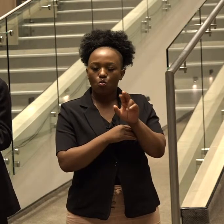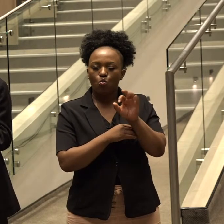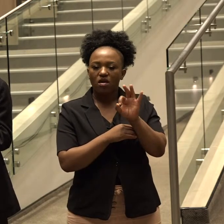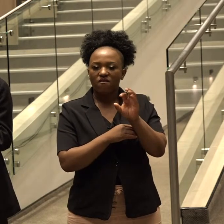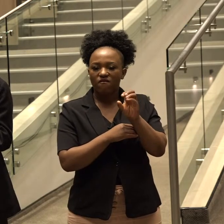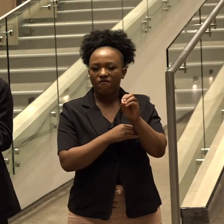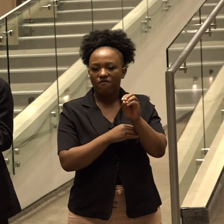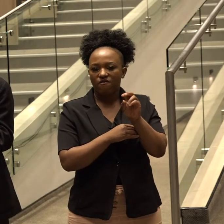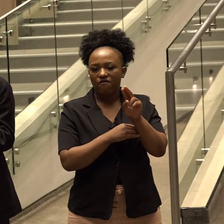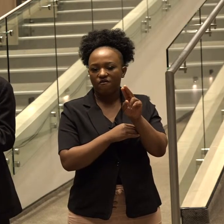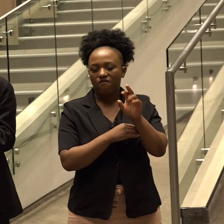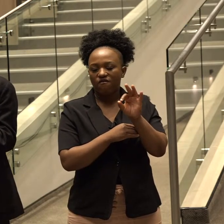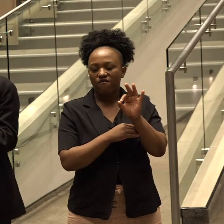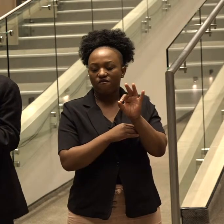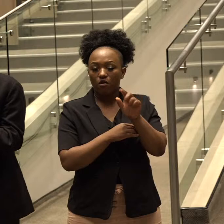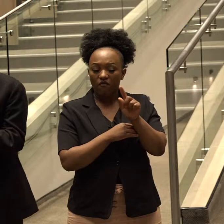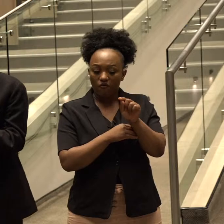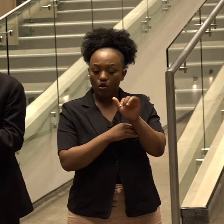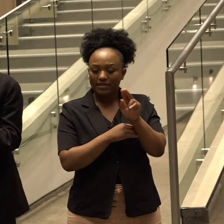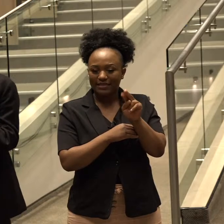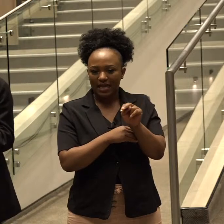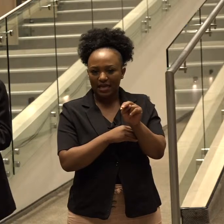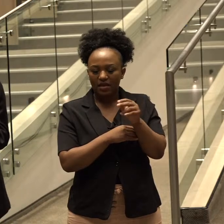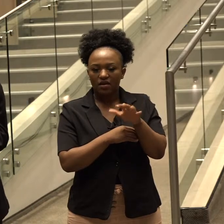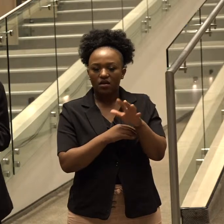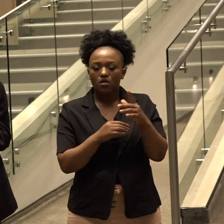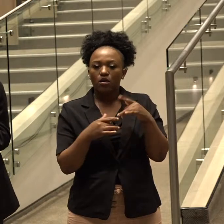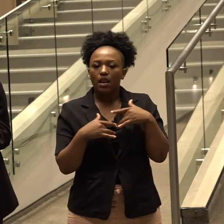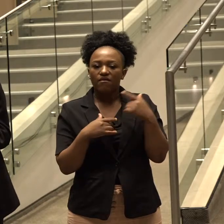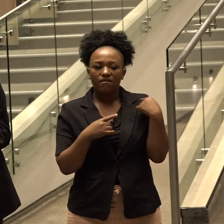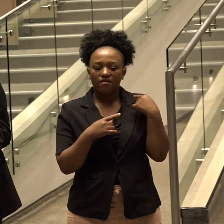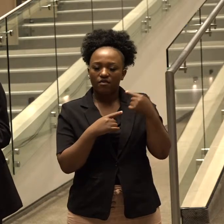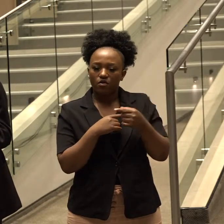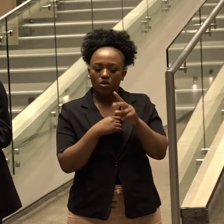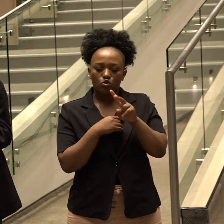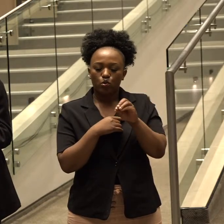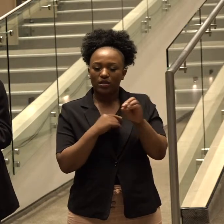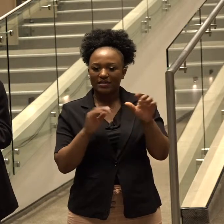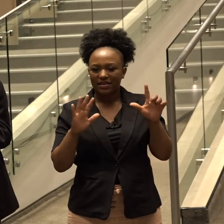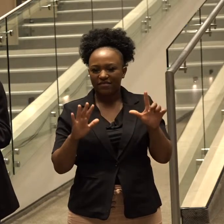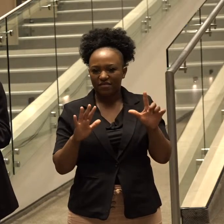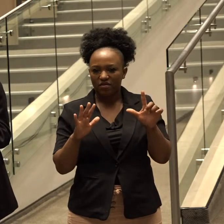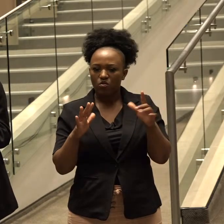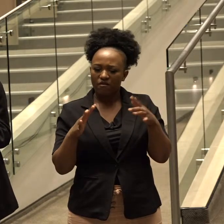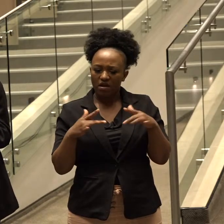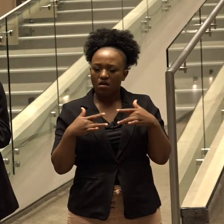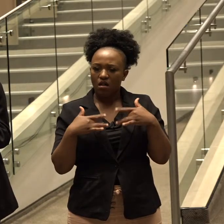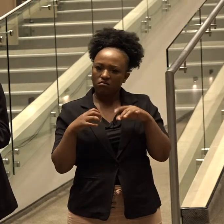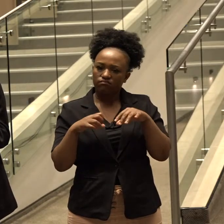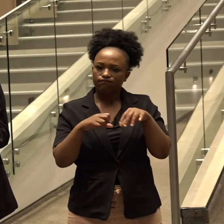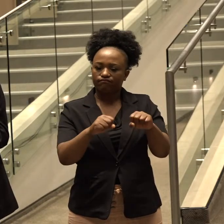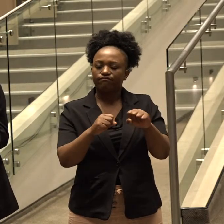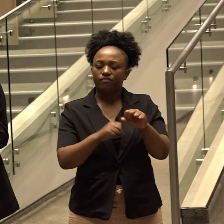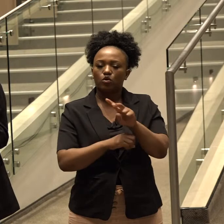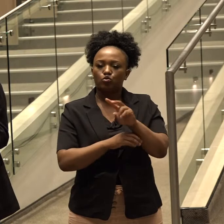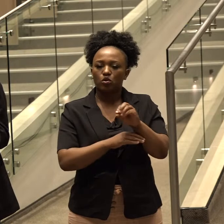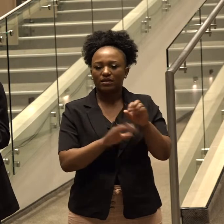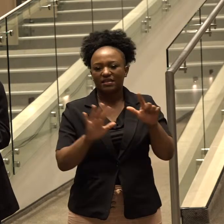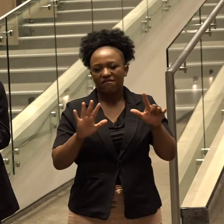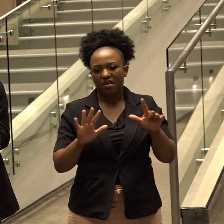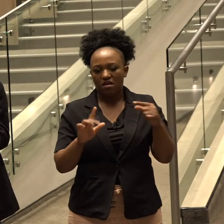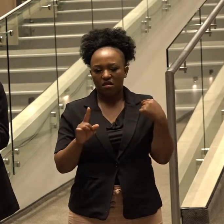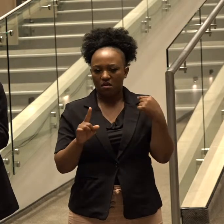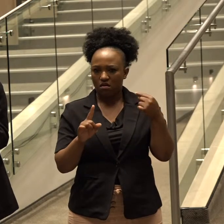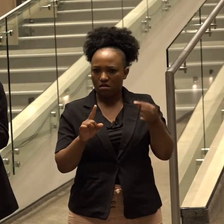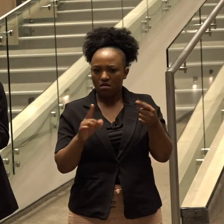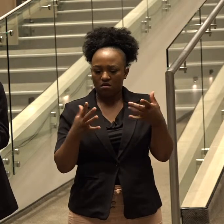been staying there in low Fontaine since 2007 and we occupied that land in 2007 and we have